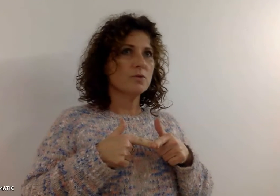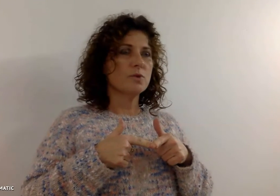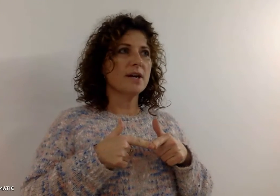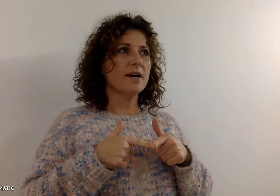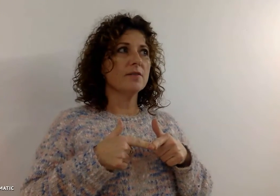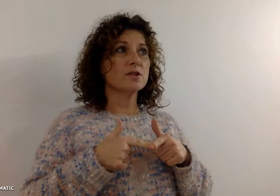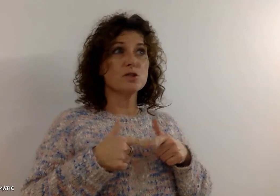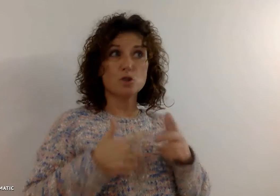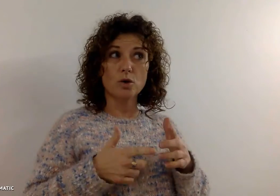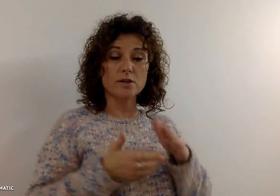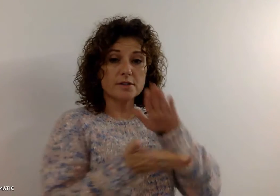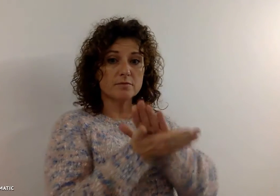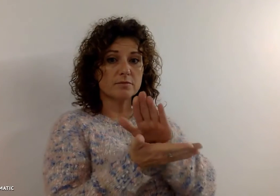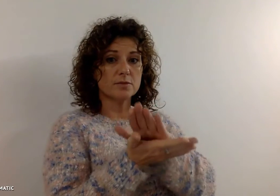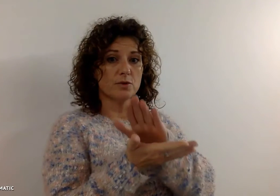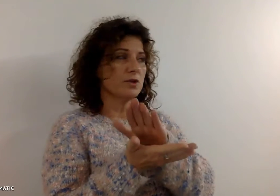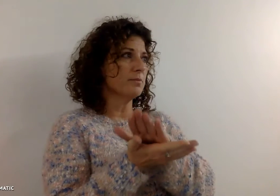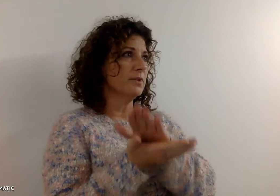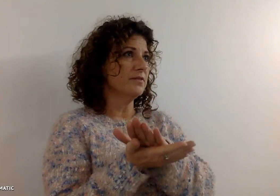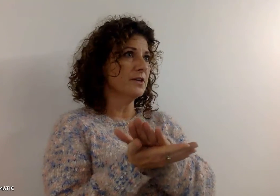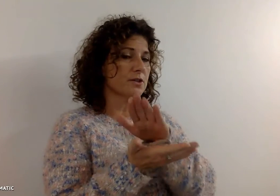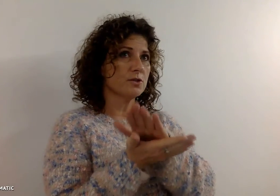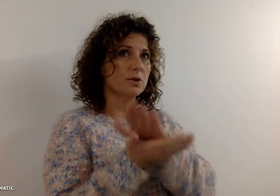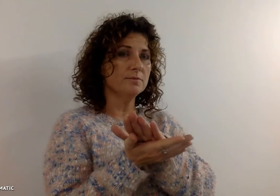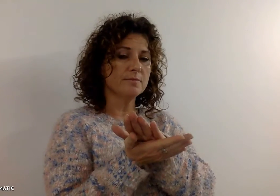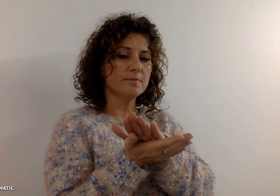We have schools. So you could live near a school.